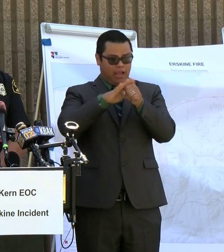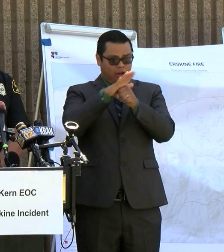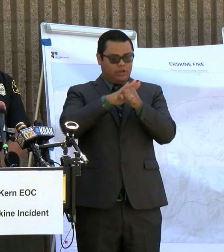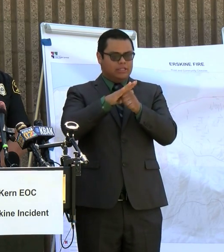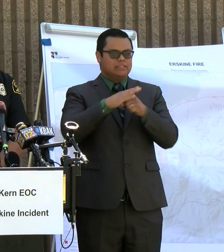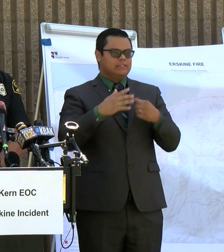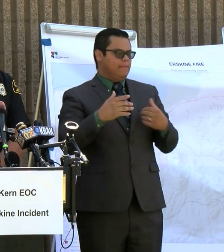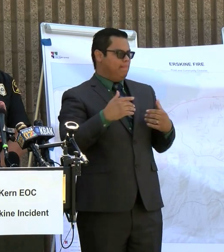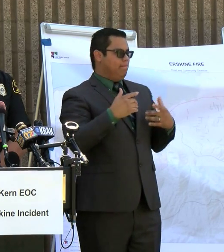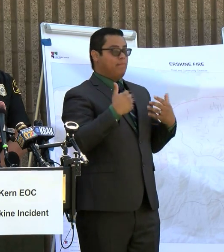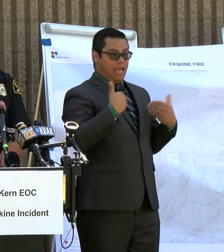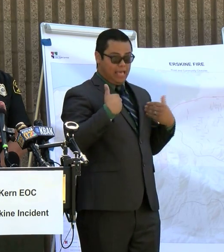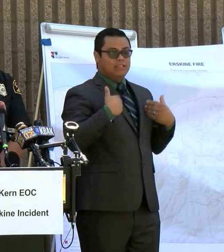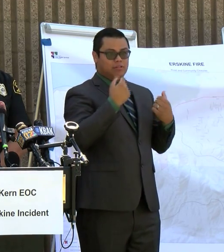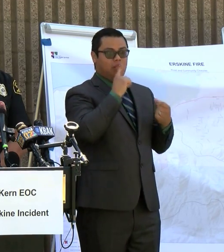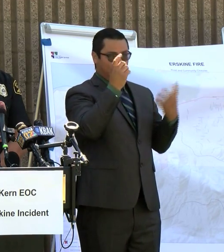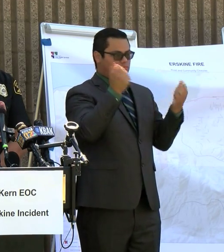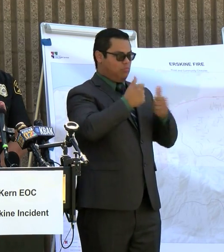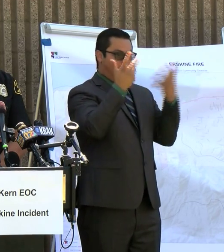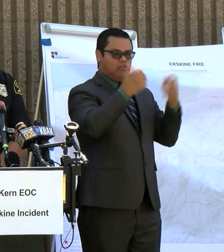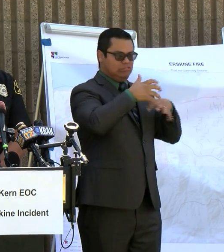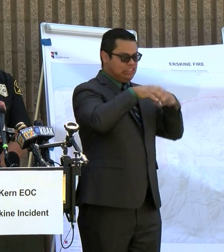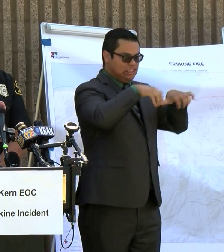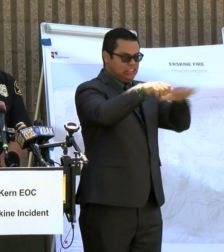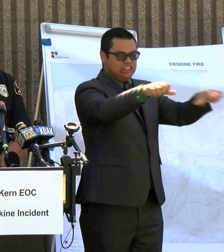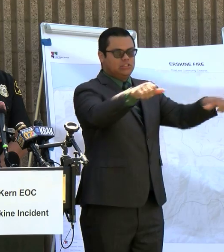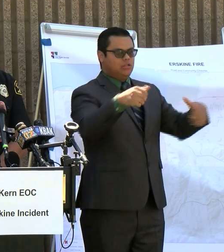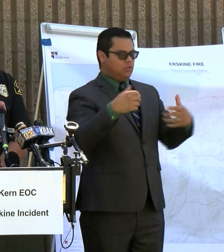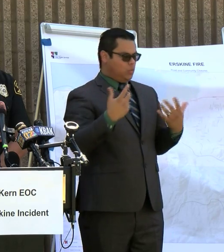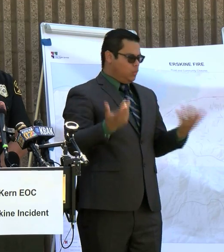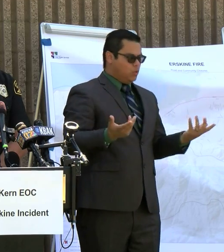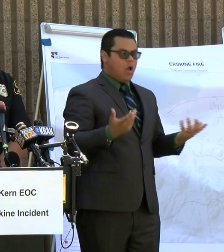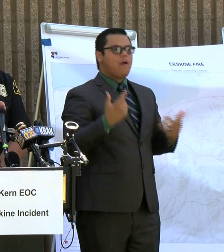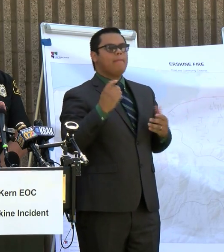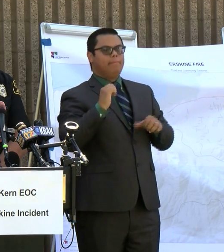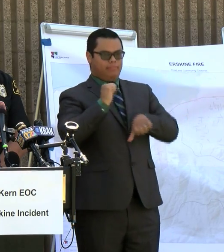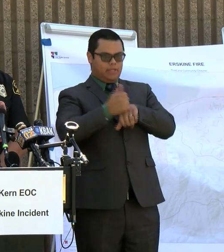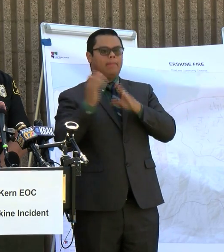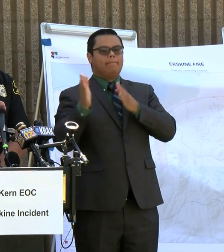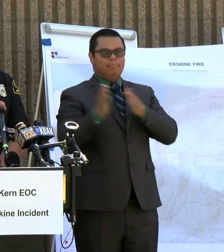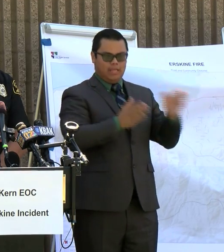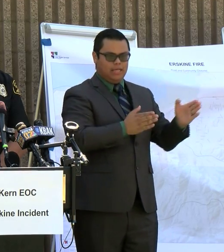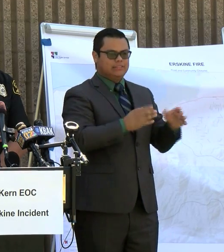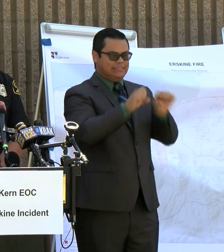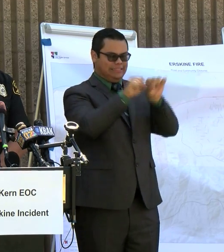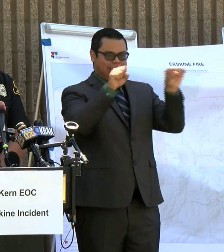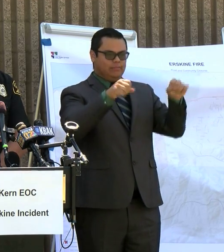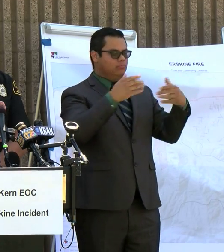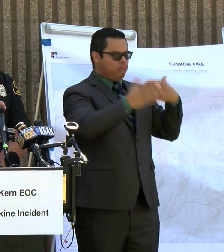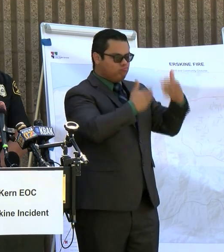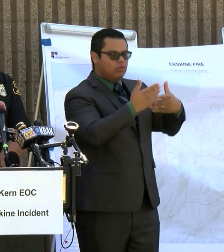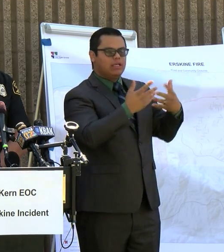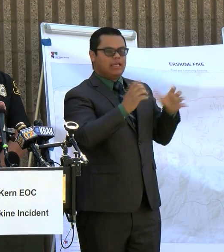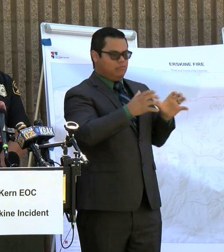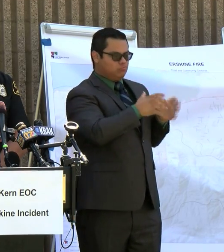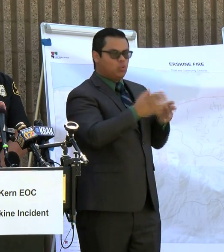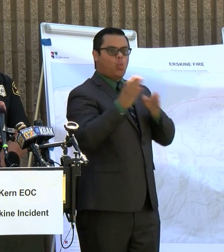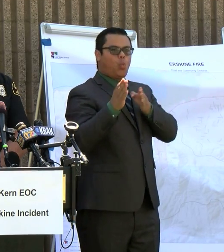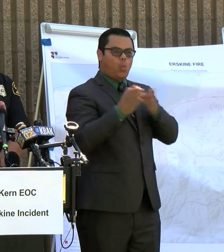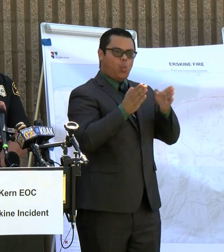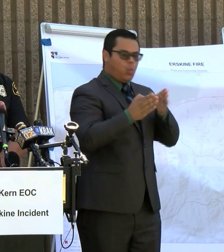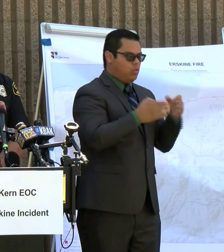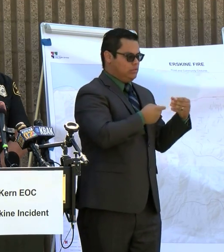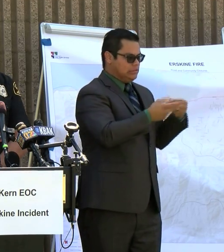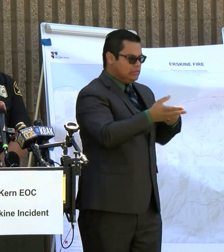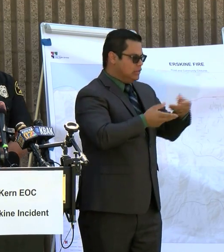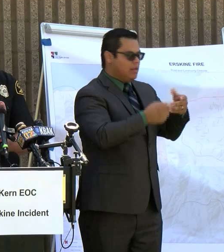stated, are making those plans for a systematic re-entry into those areas. And that's why the transition center will be opened